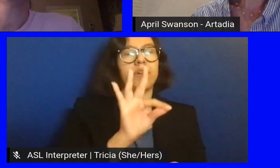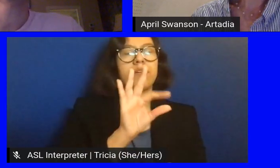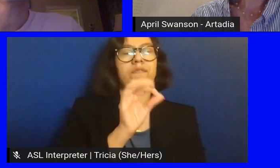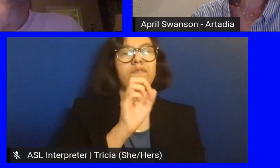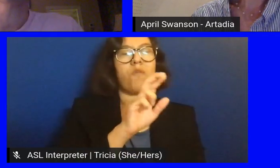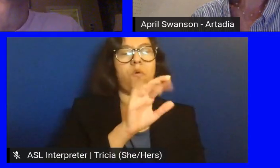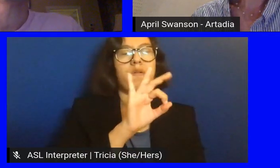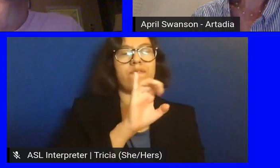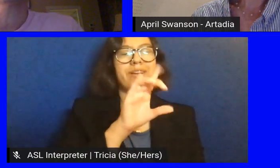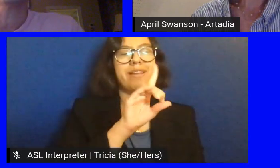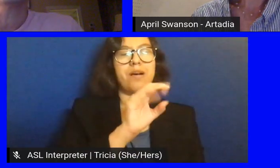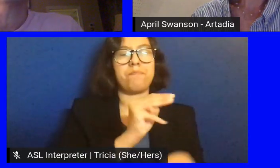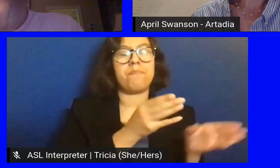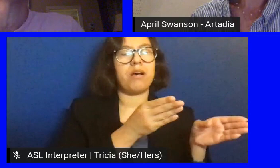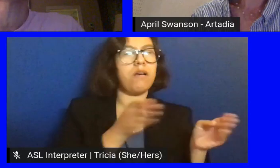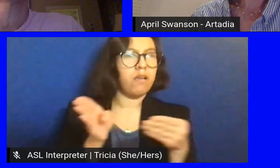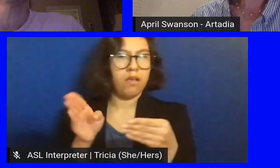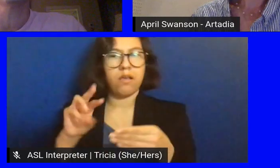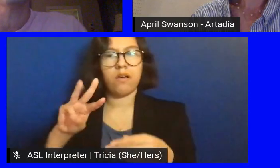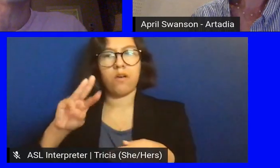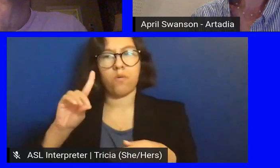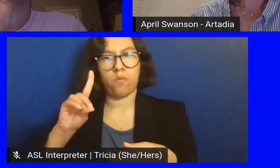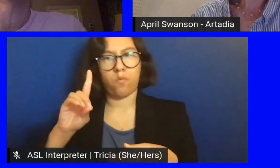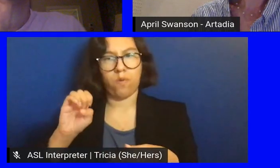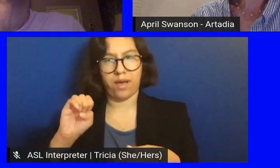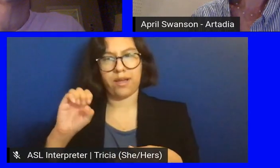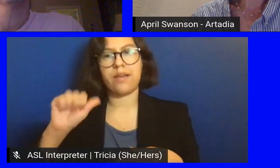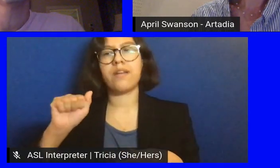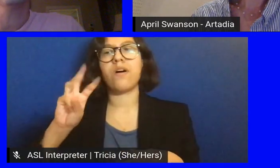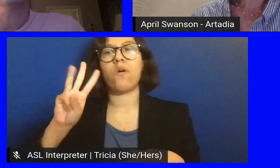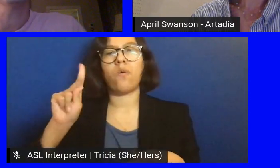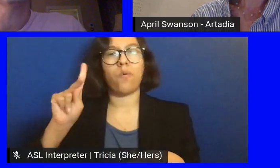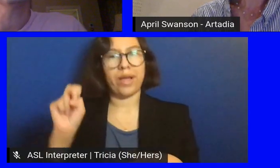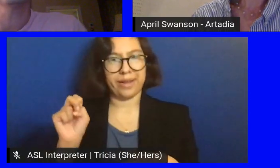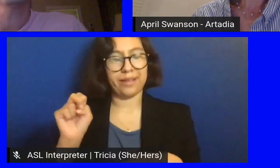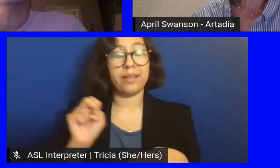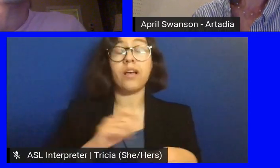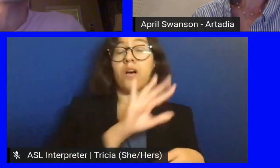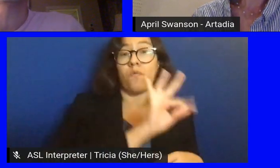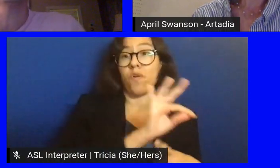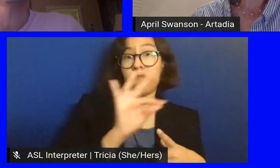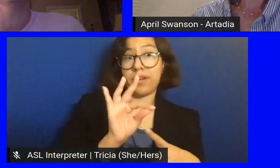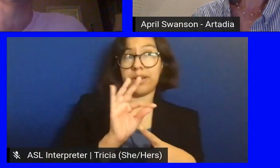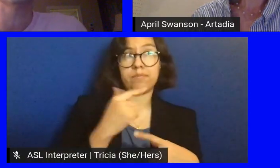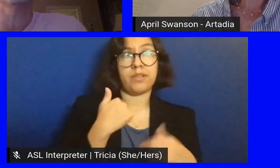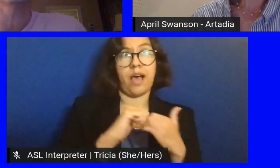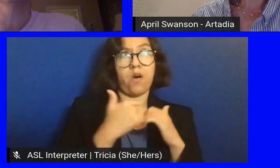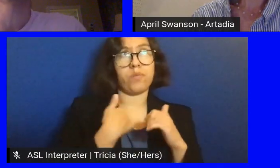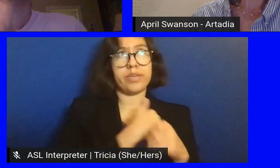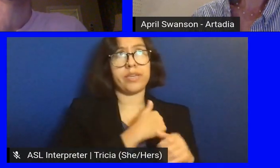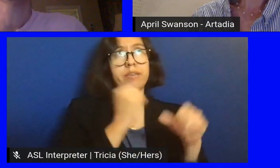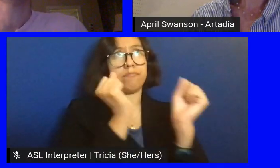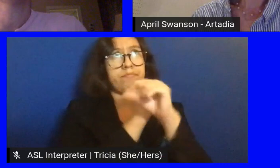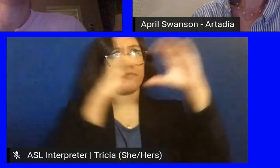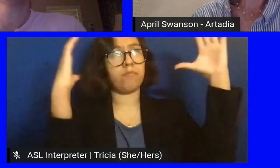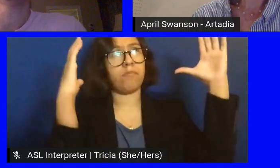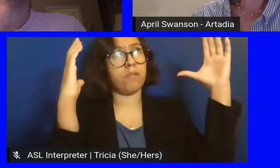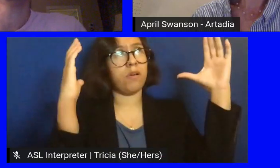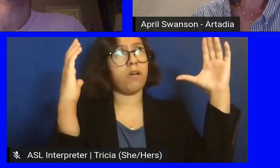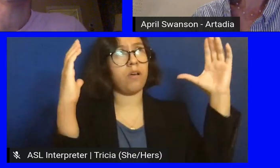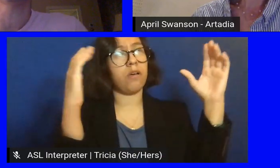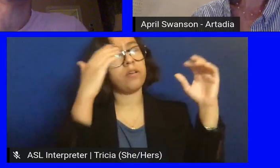You know, I think the way Four Freedoms had always imagined what we are doing is using